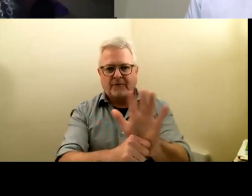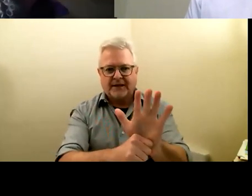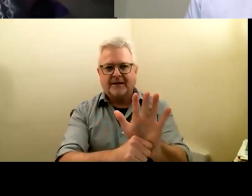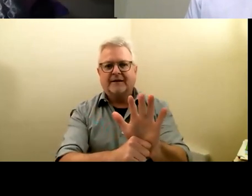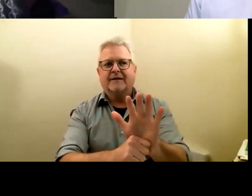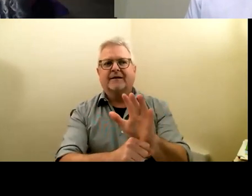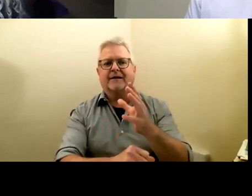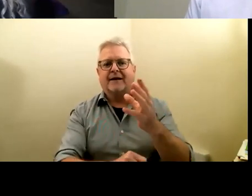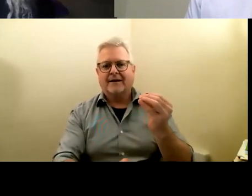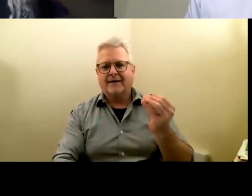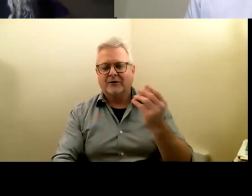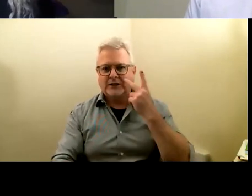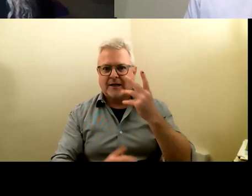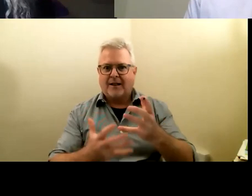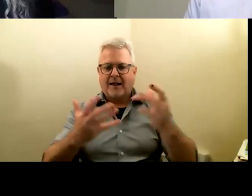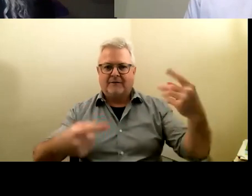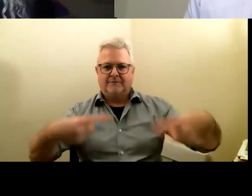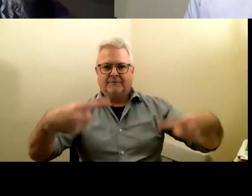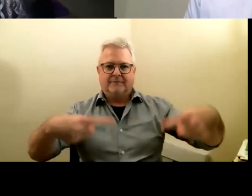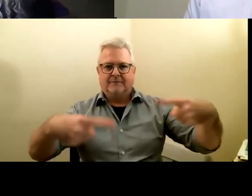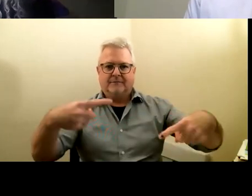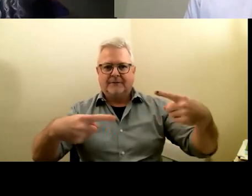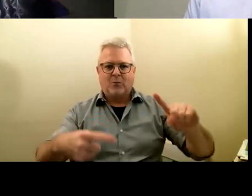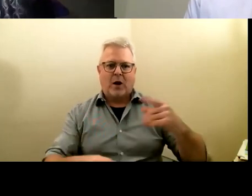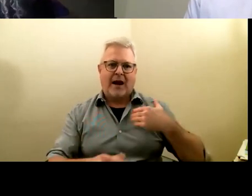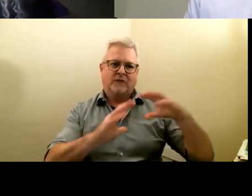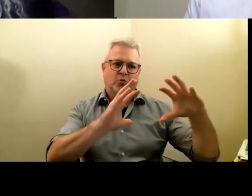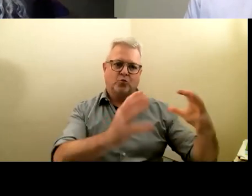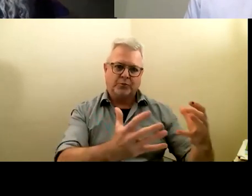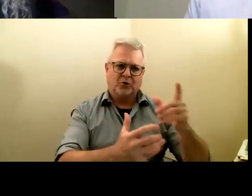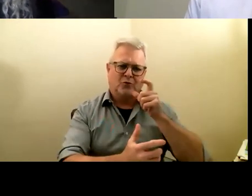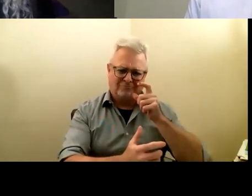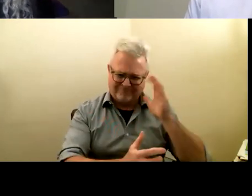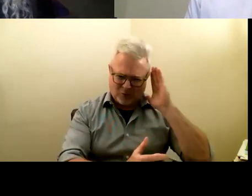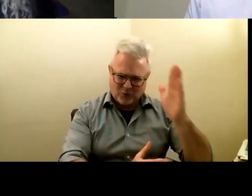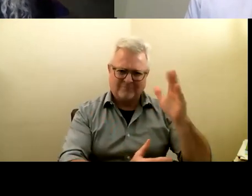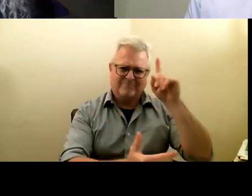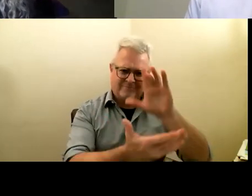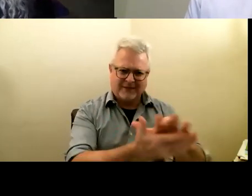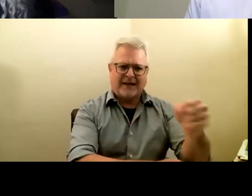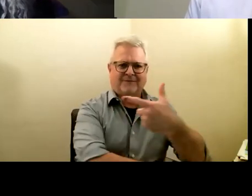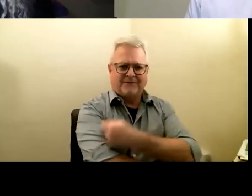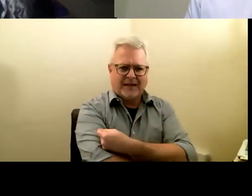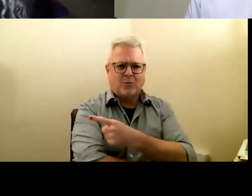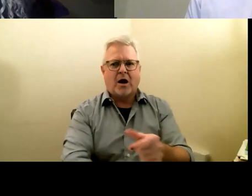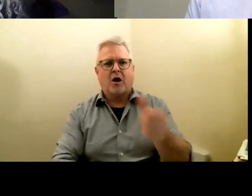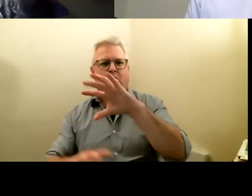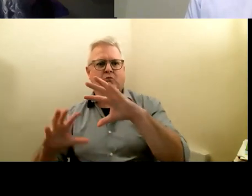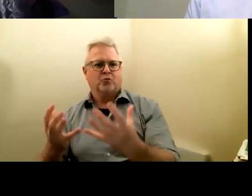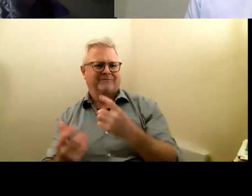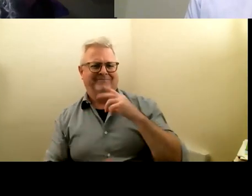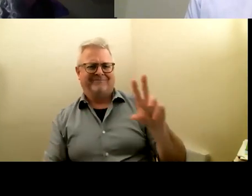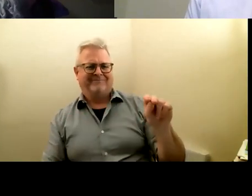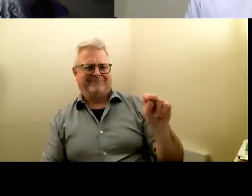federal administration, had a different view on coronavirus. There was a lot of controversy in the news. You had groups